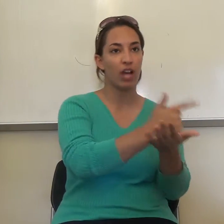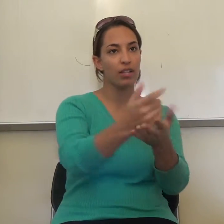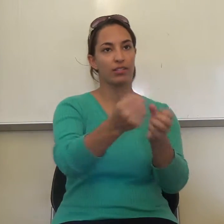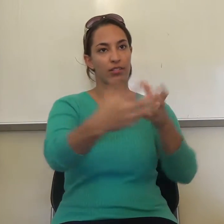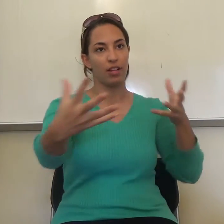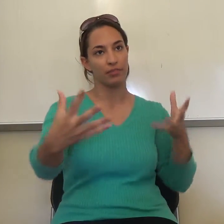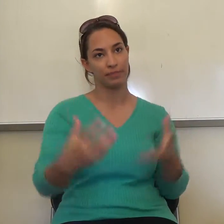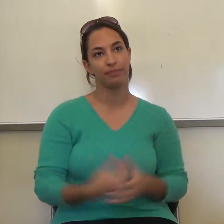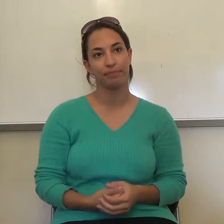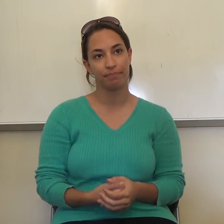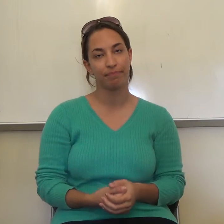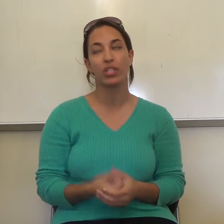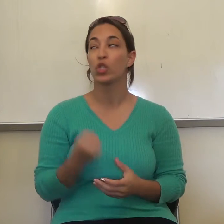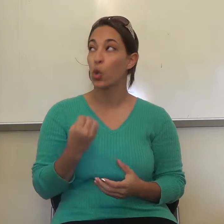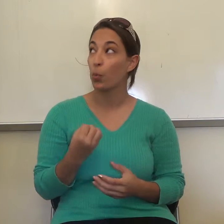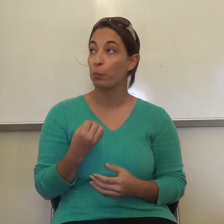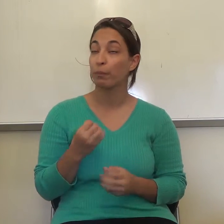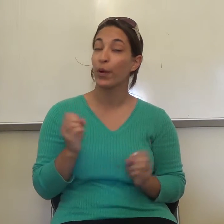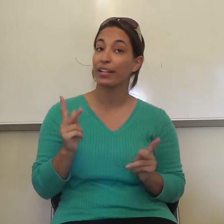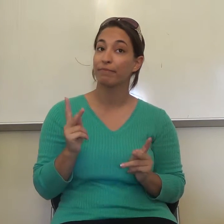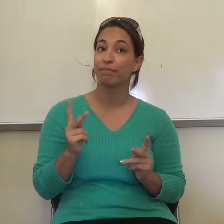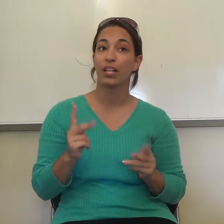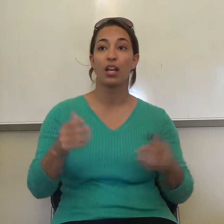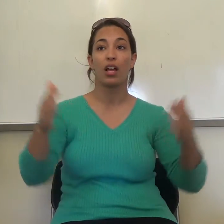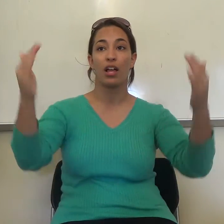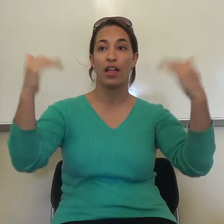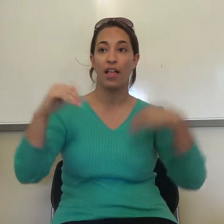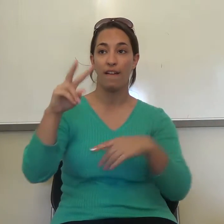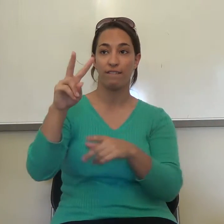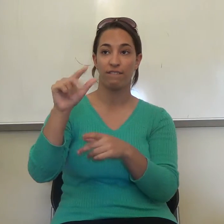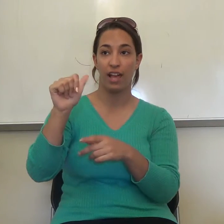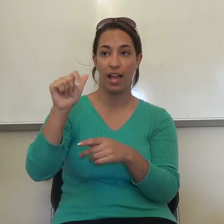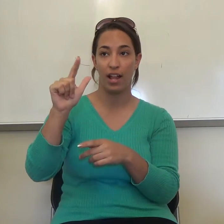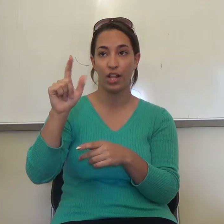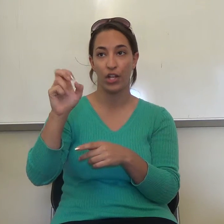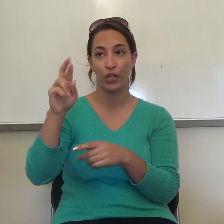Okay, so Valerie and Brian.